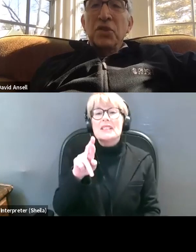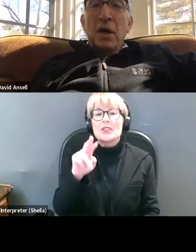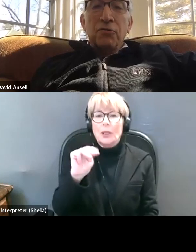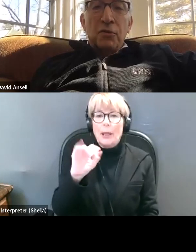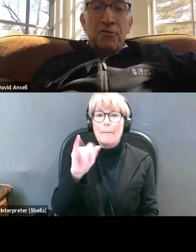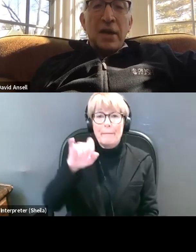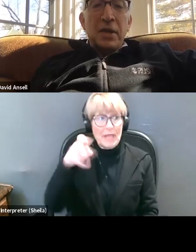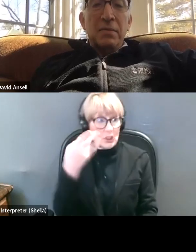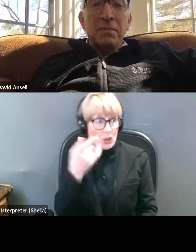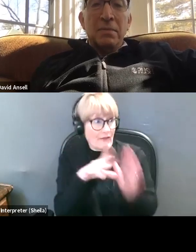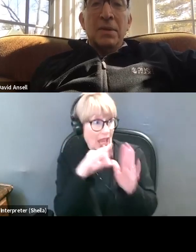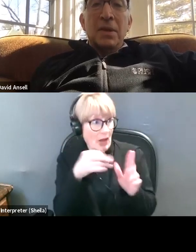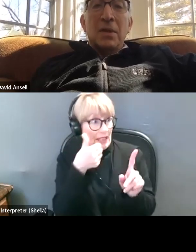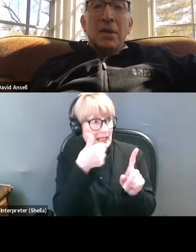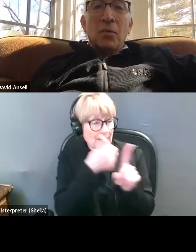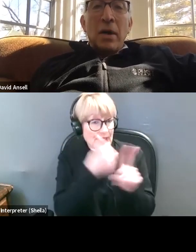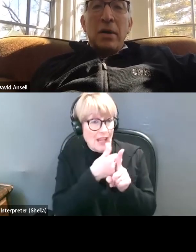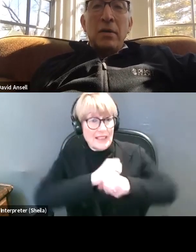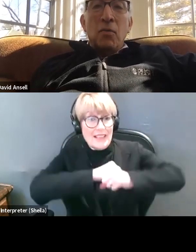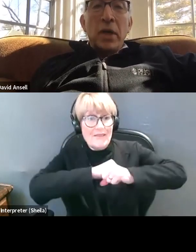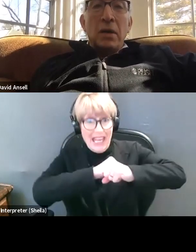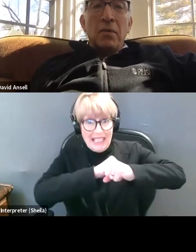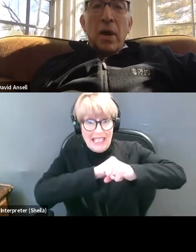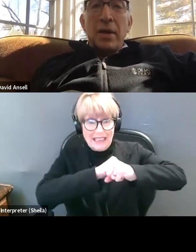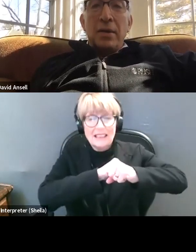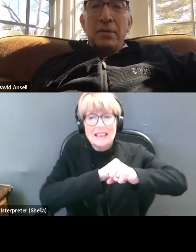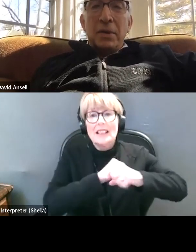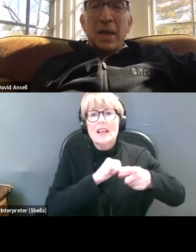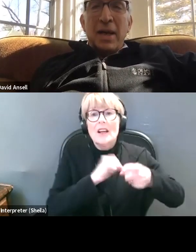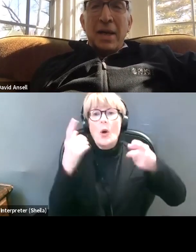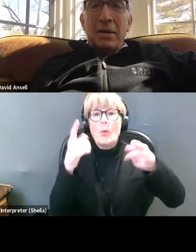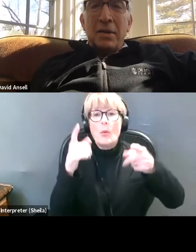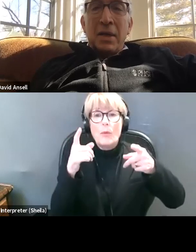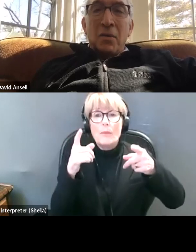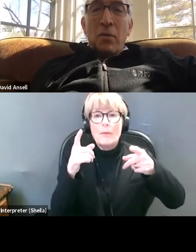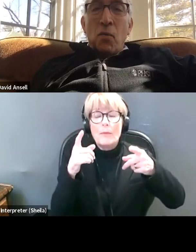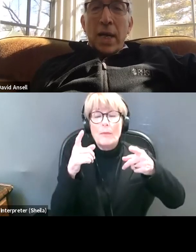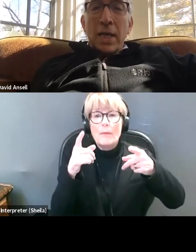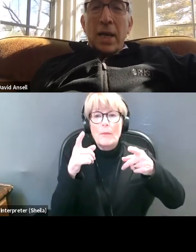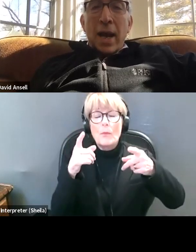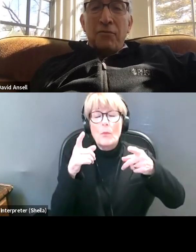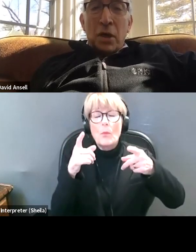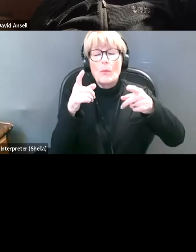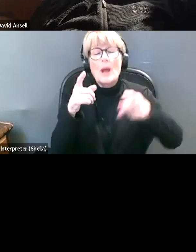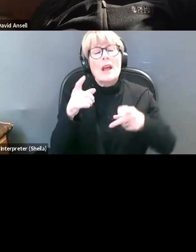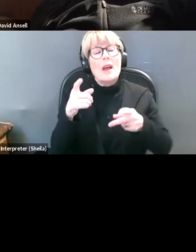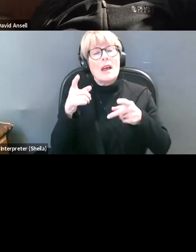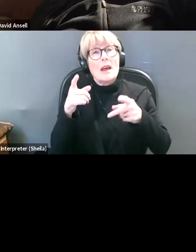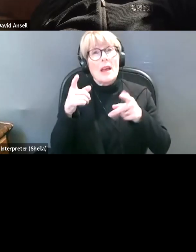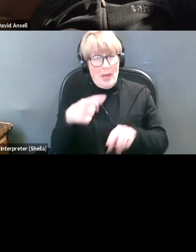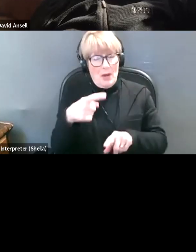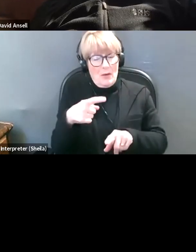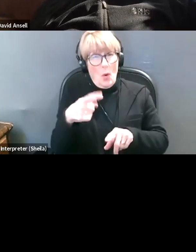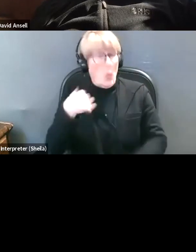found himself defending and when we have to